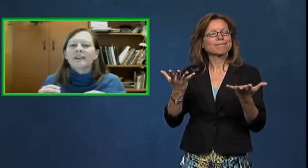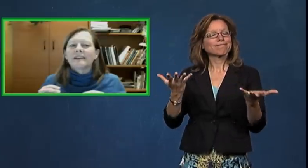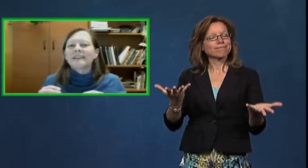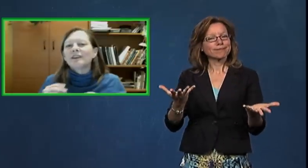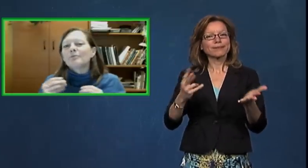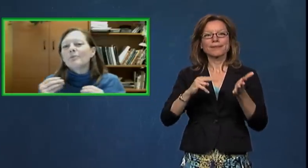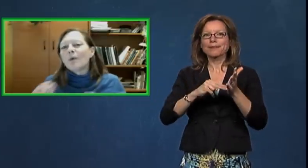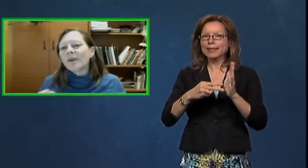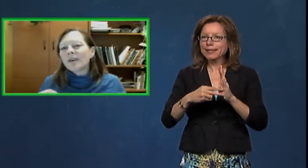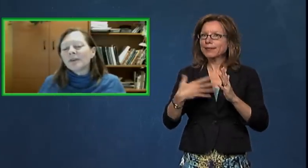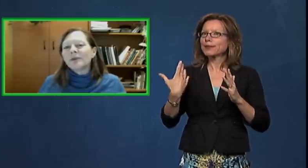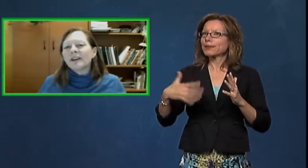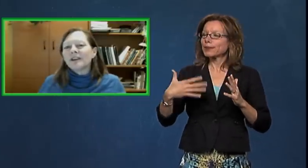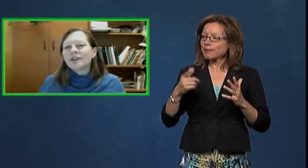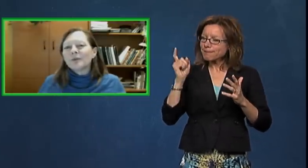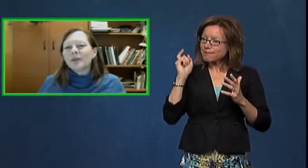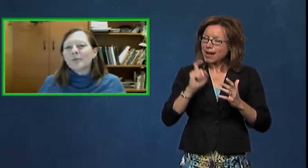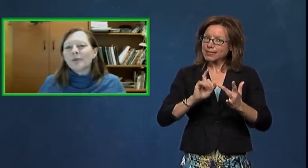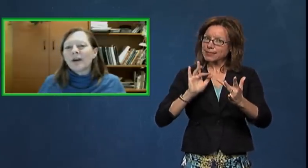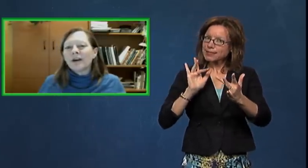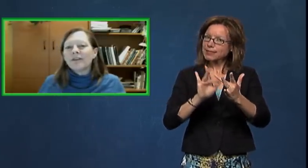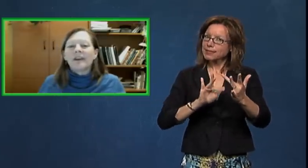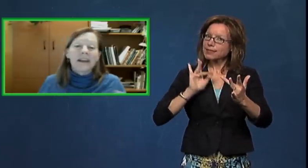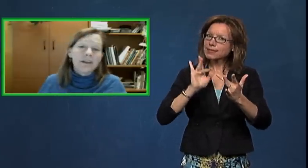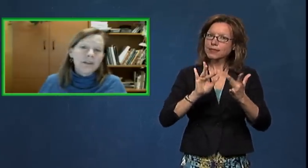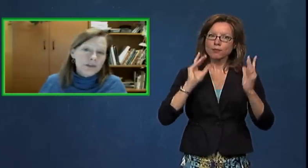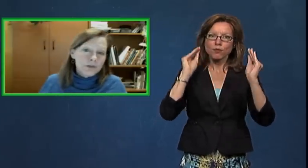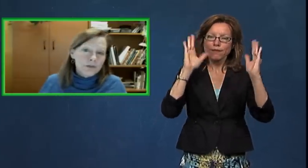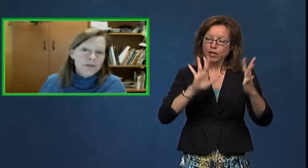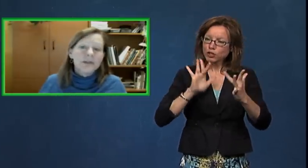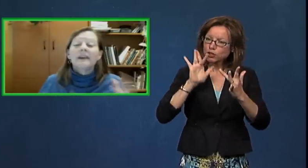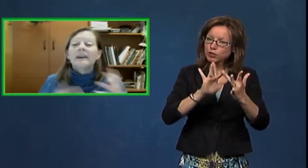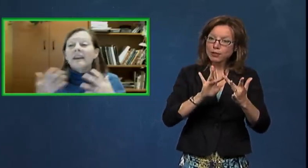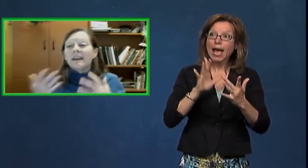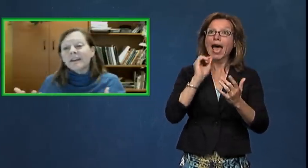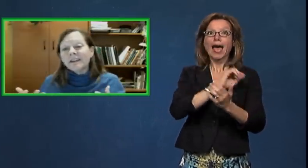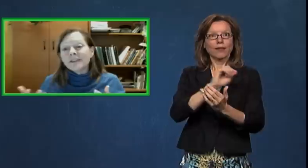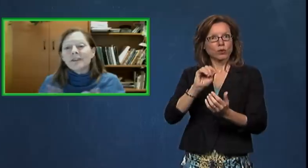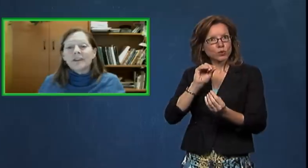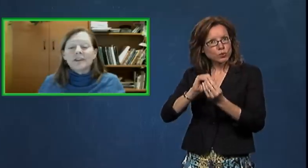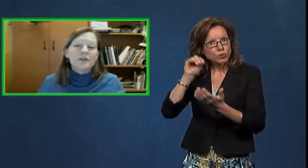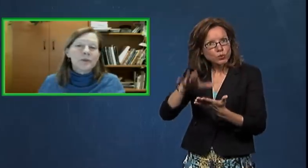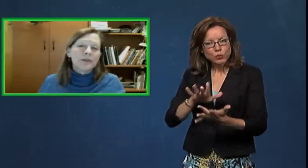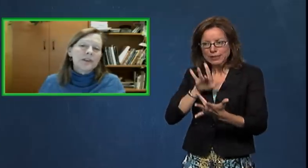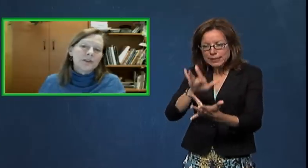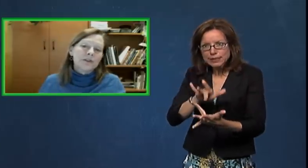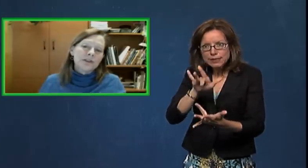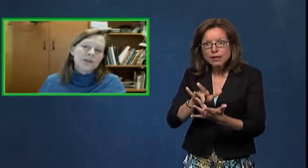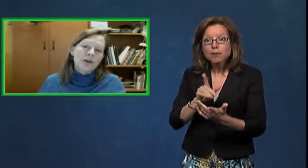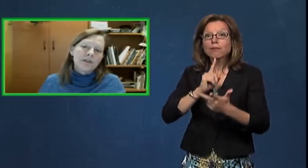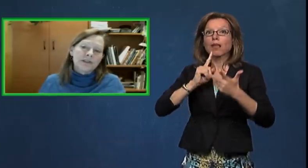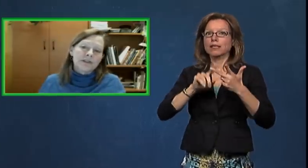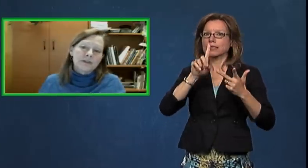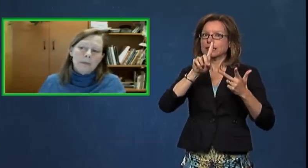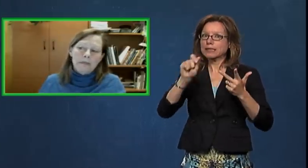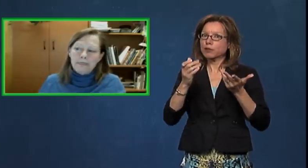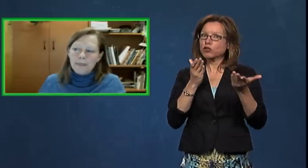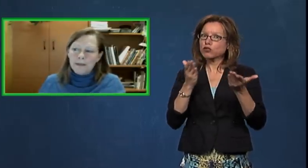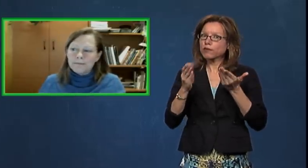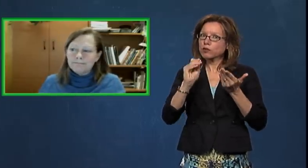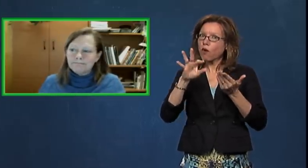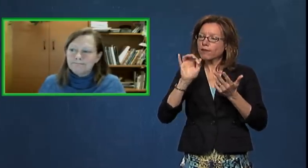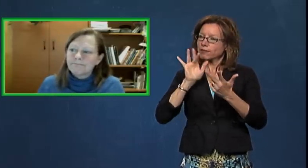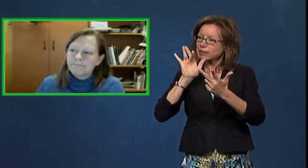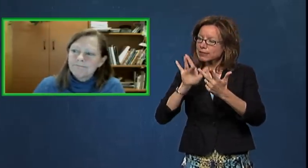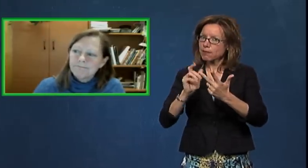think, even more communication with the prof and the student and the Disability Services Office.